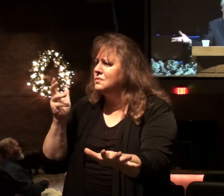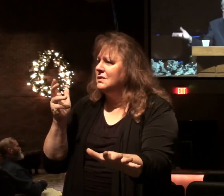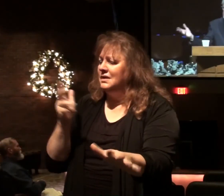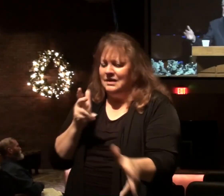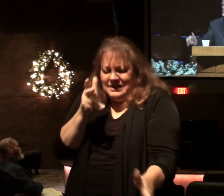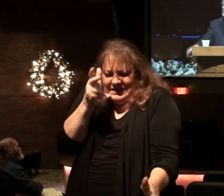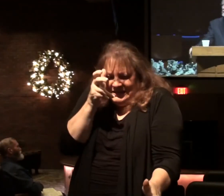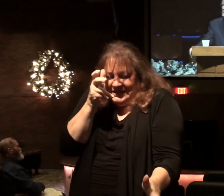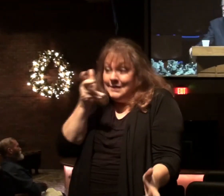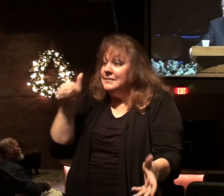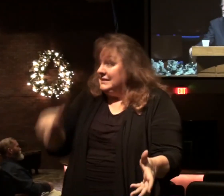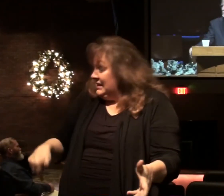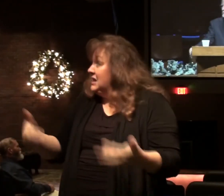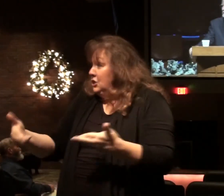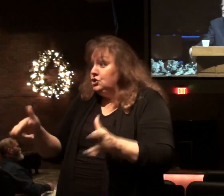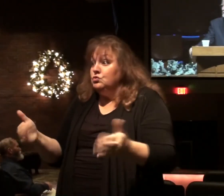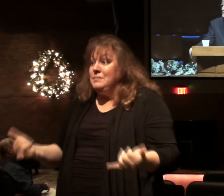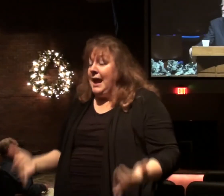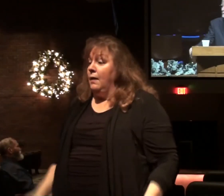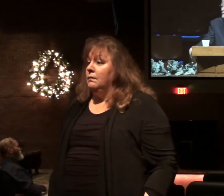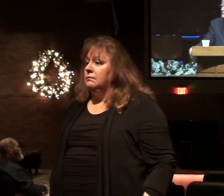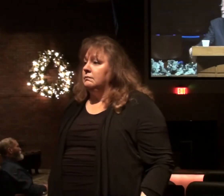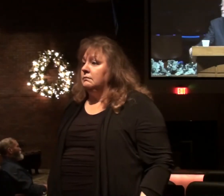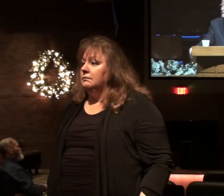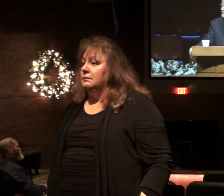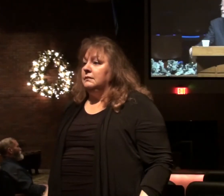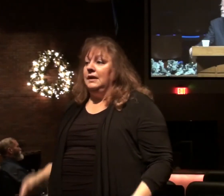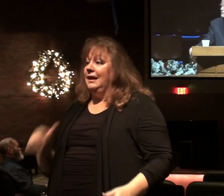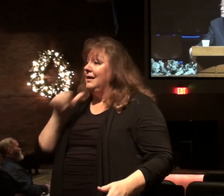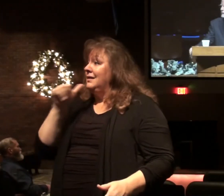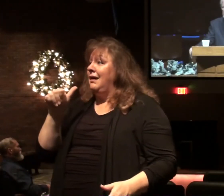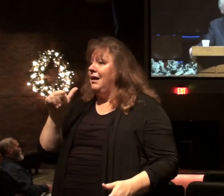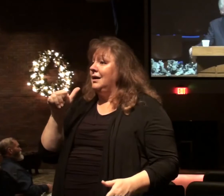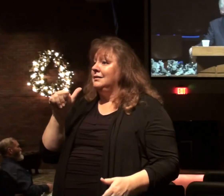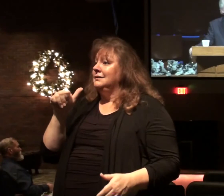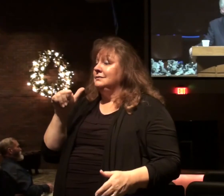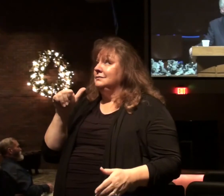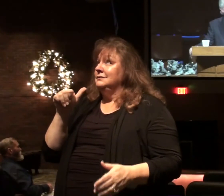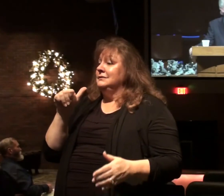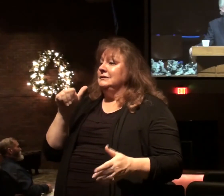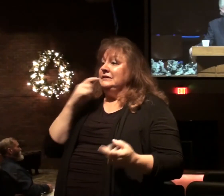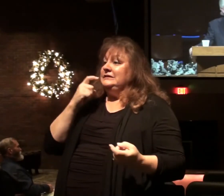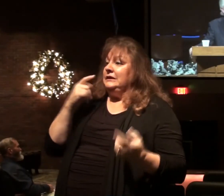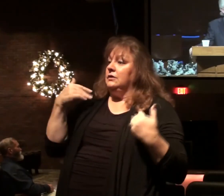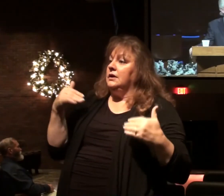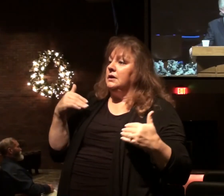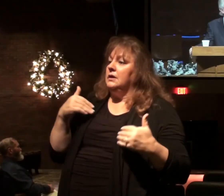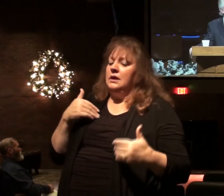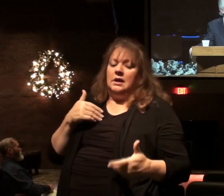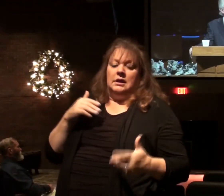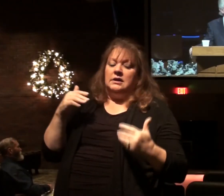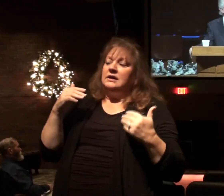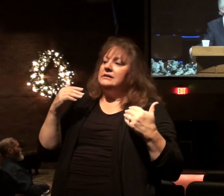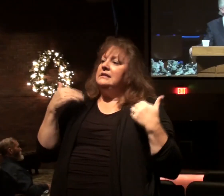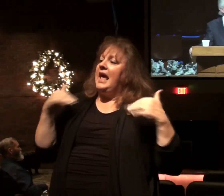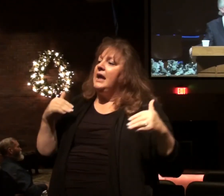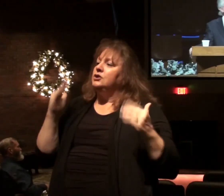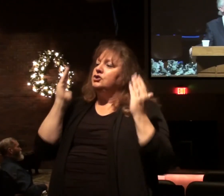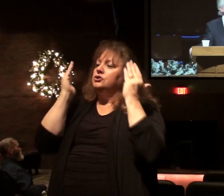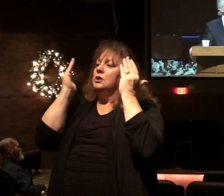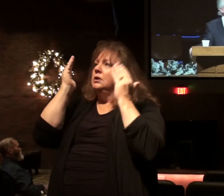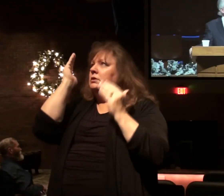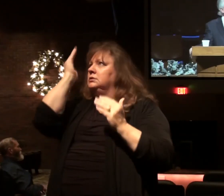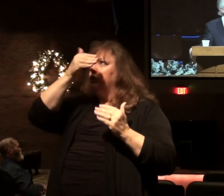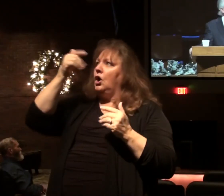demons in this room, as well as unfallen angels. You know what? We're told the devil blinds the minds of the